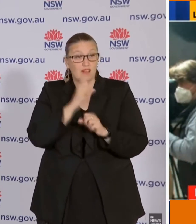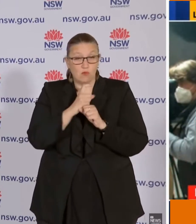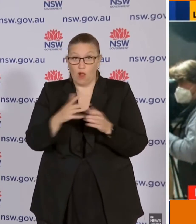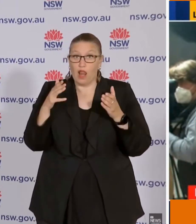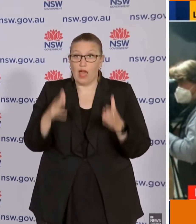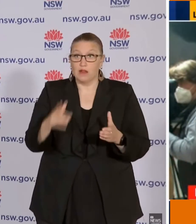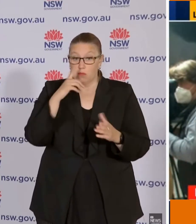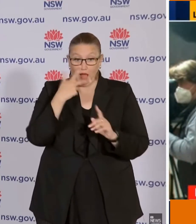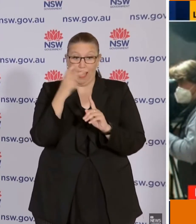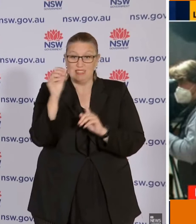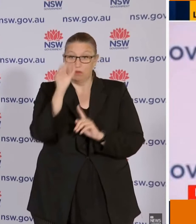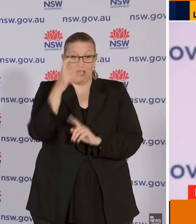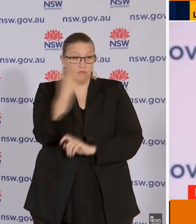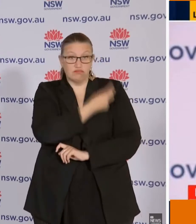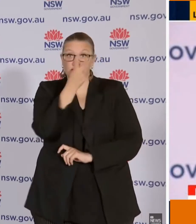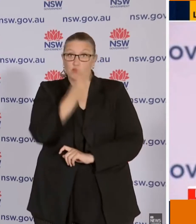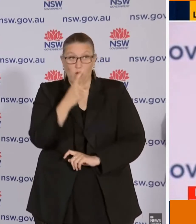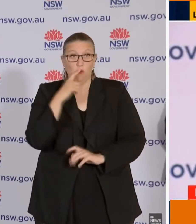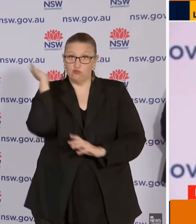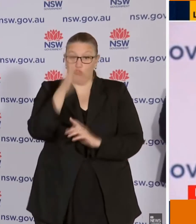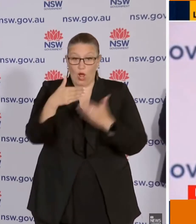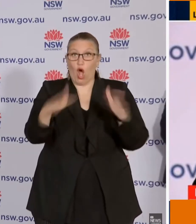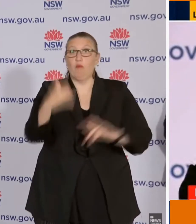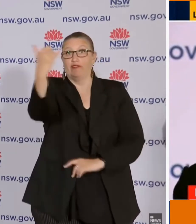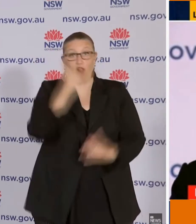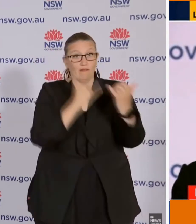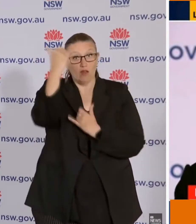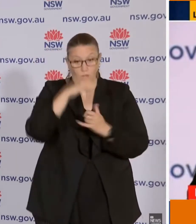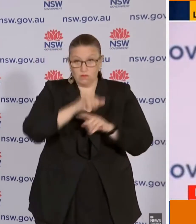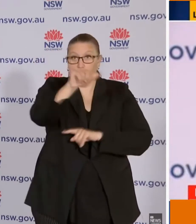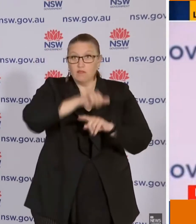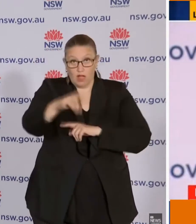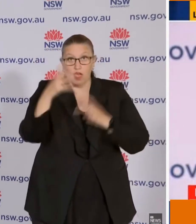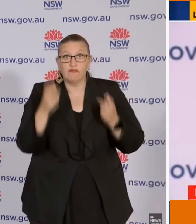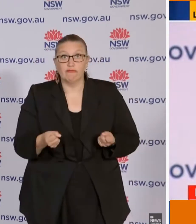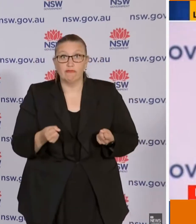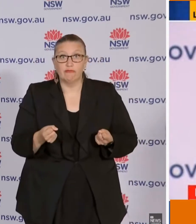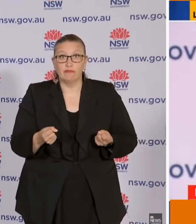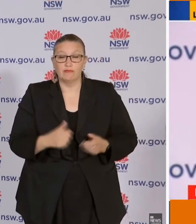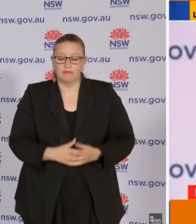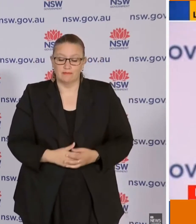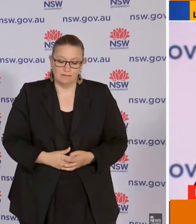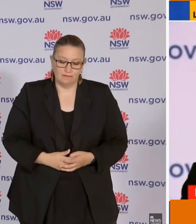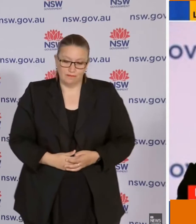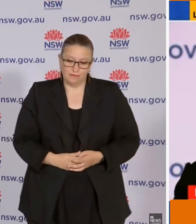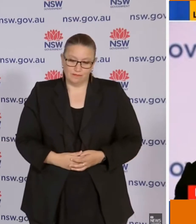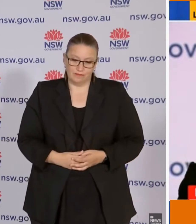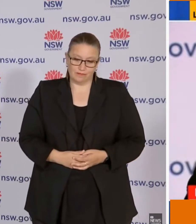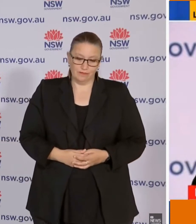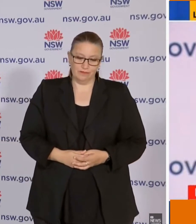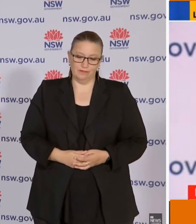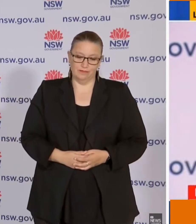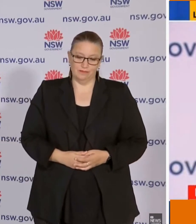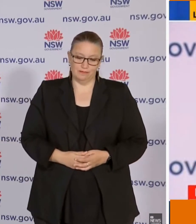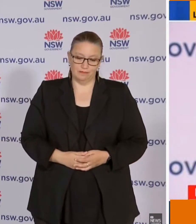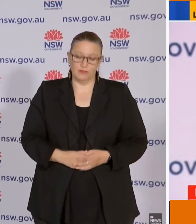as soon as we hit 80%? Well, that's why we've actually said on a number of occasions, as has the Prime Minister and the Federal Treasurer, Frydenberg, that it's really